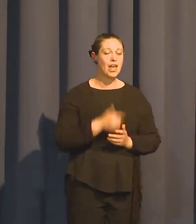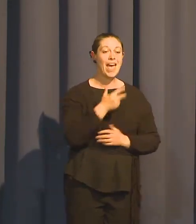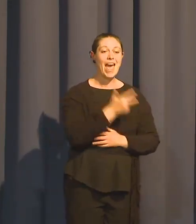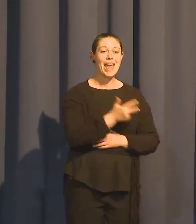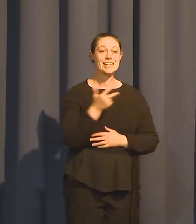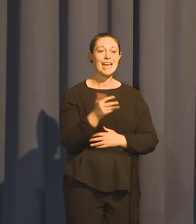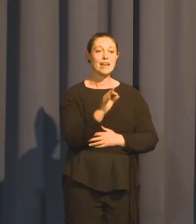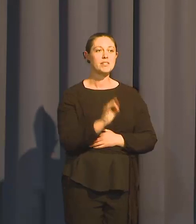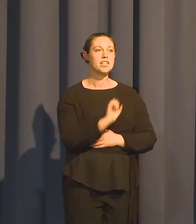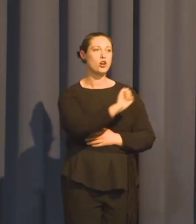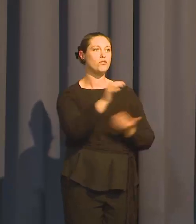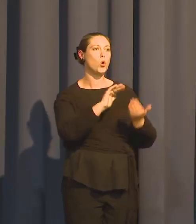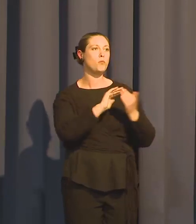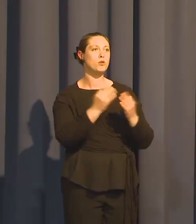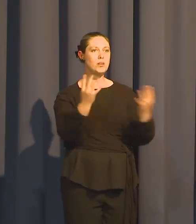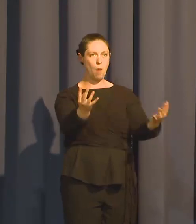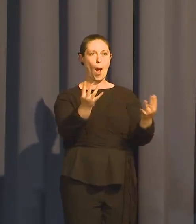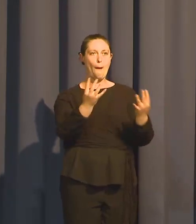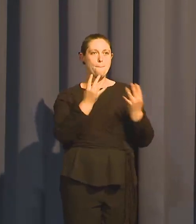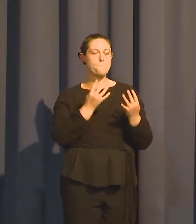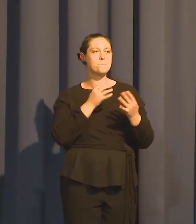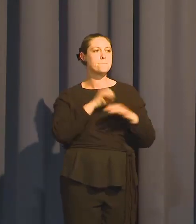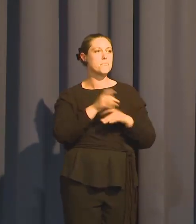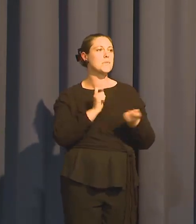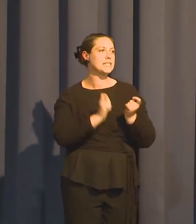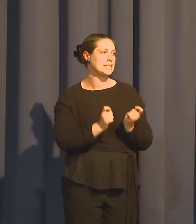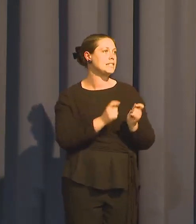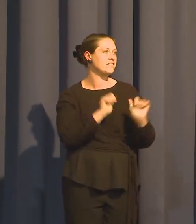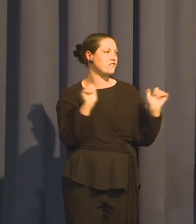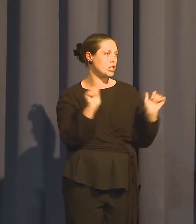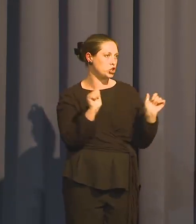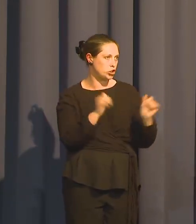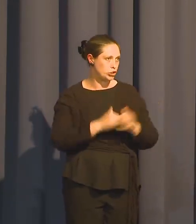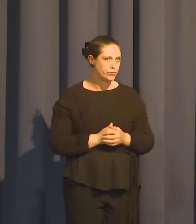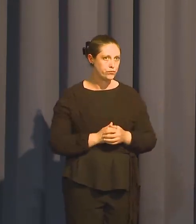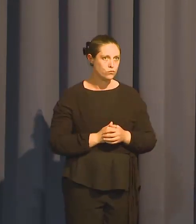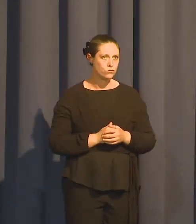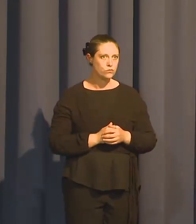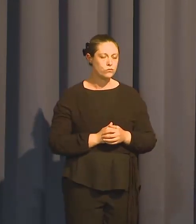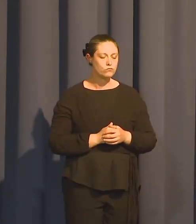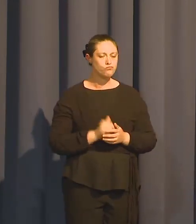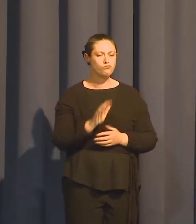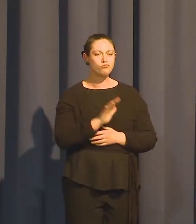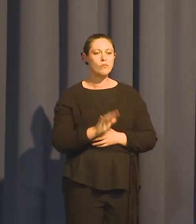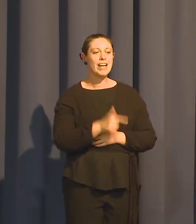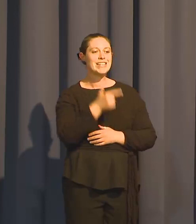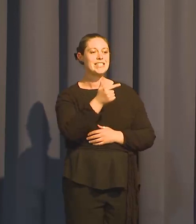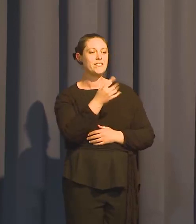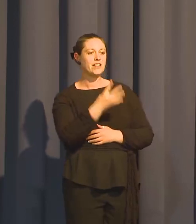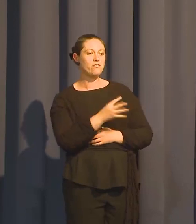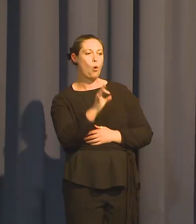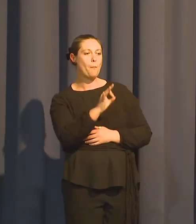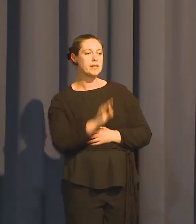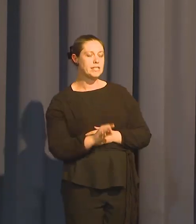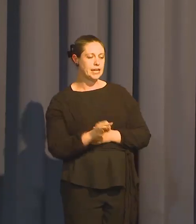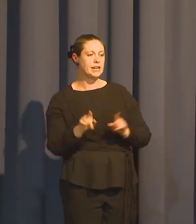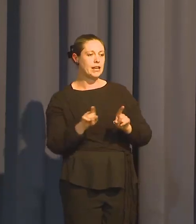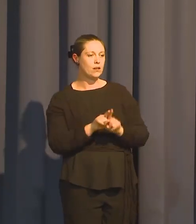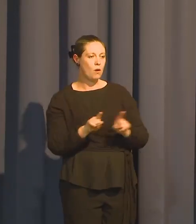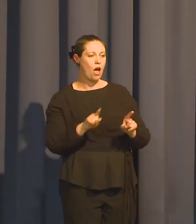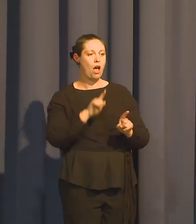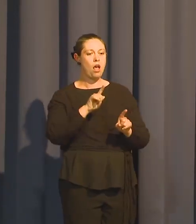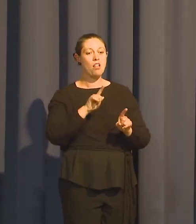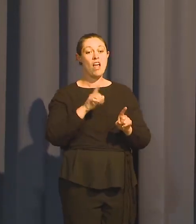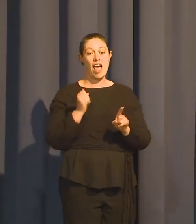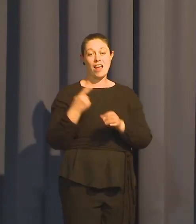88% of your communities came forward for blood testing, and around 74% were able to be included by having